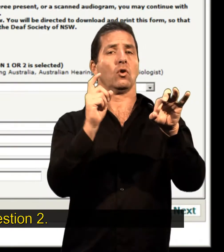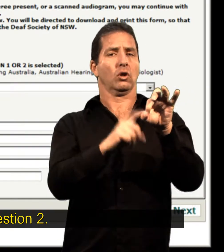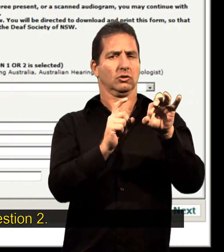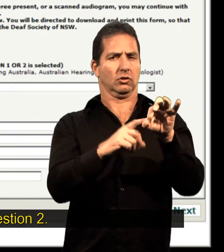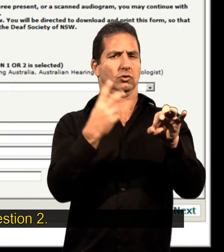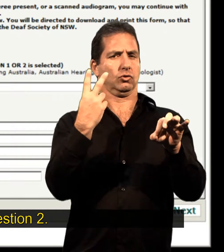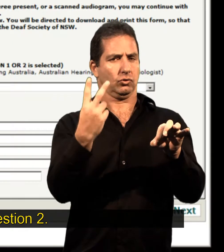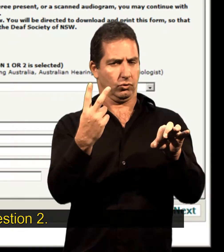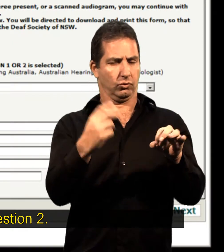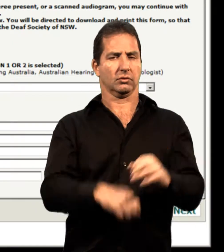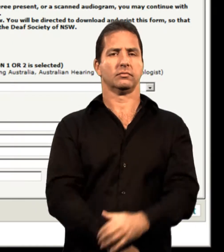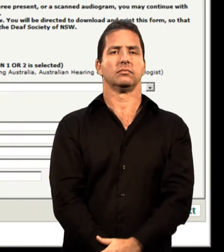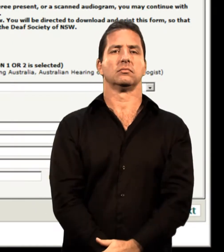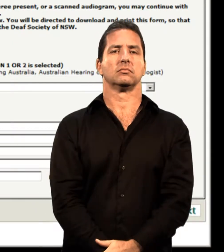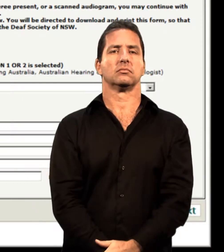Question 2.